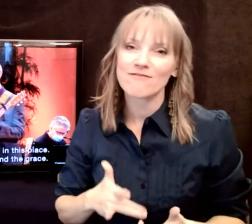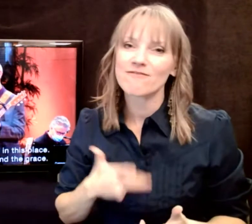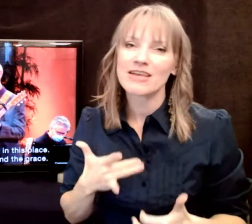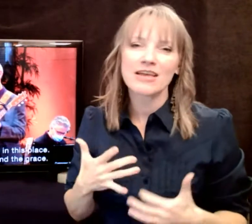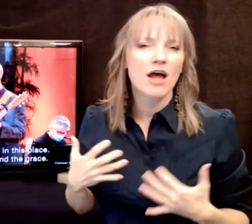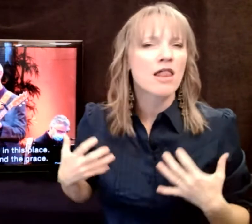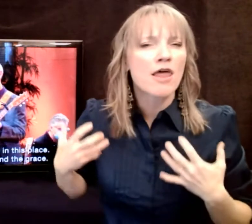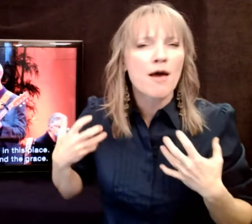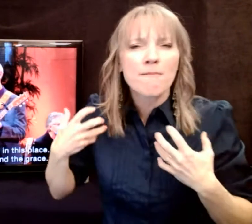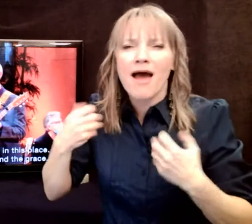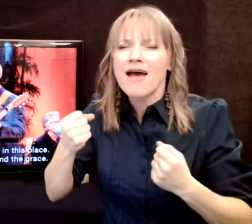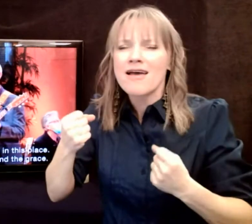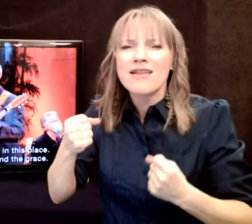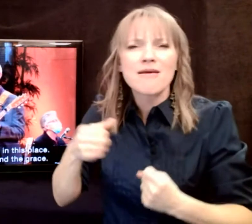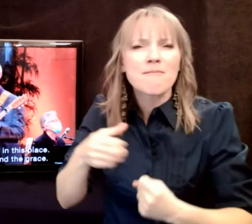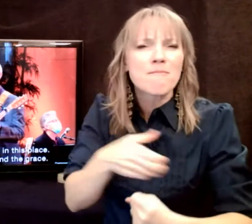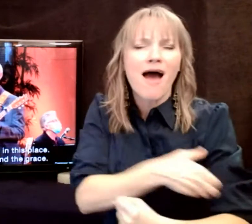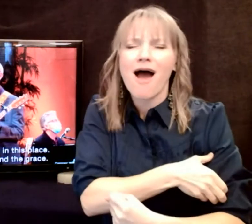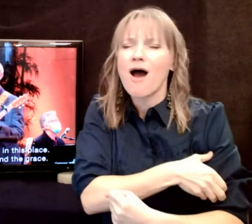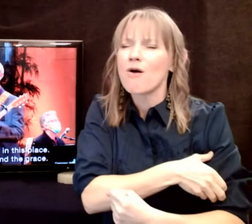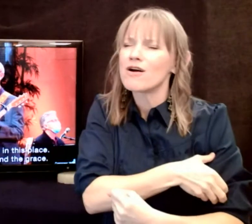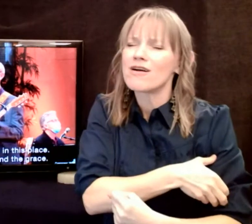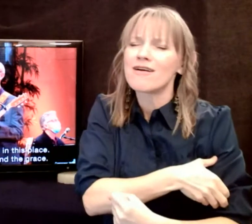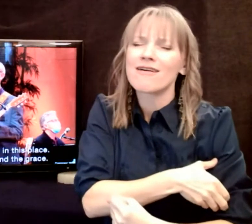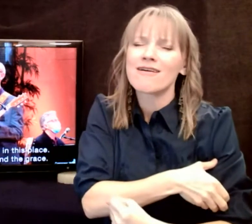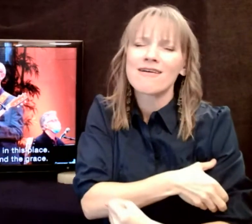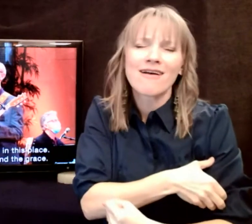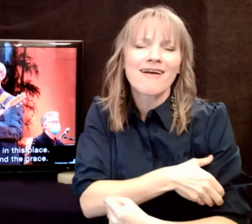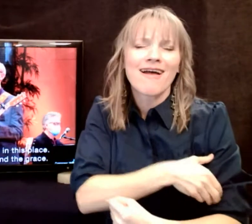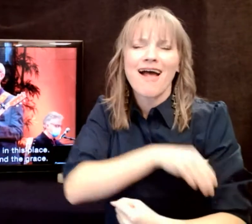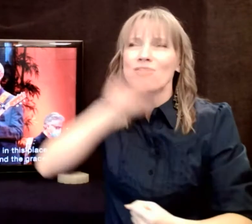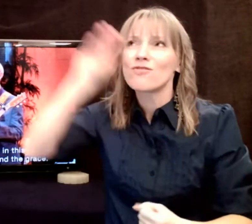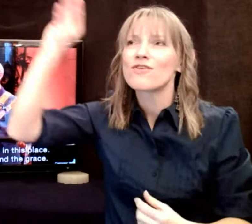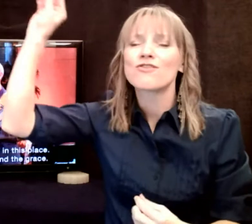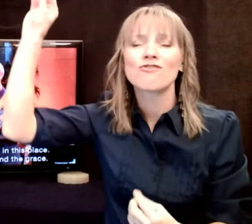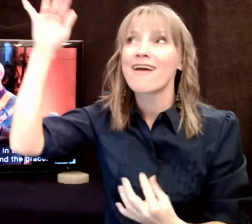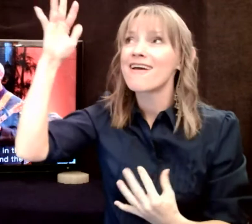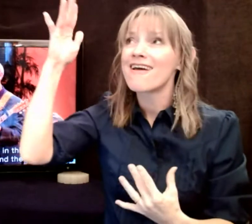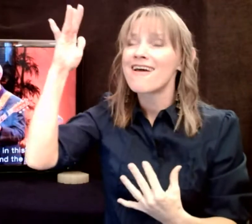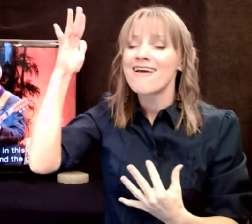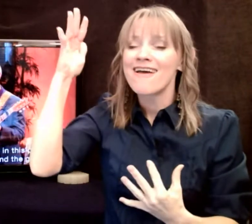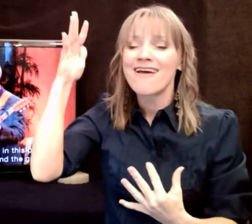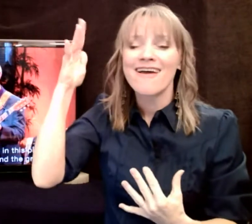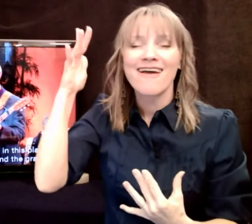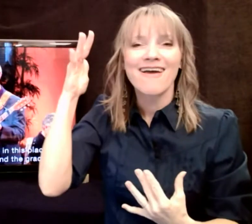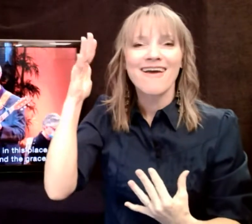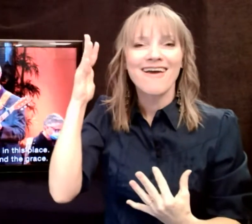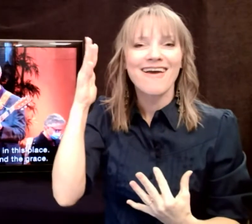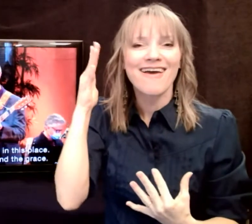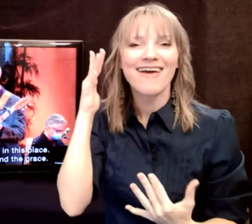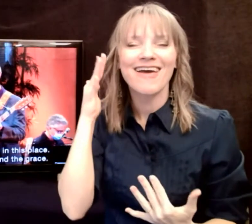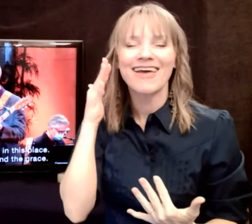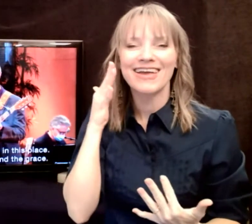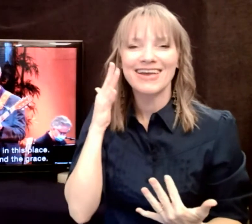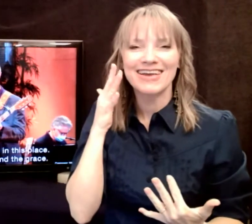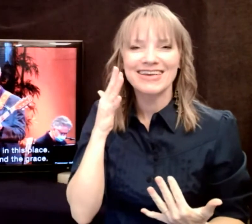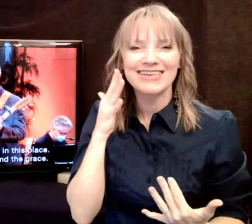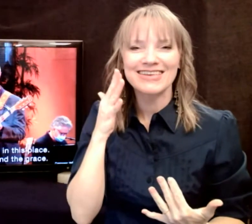can feel the mighty power and the praise.